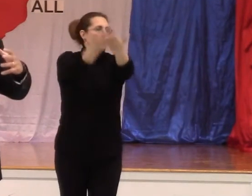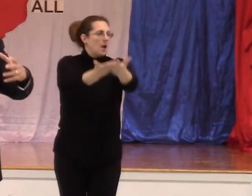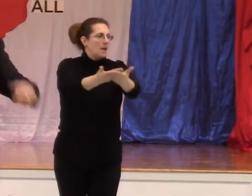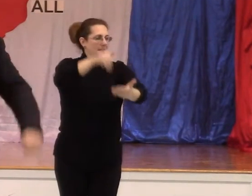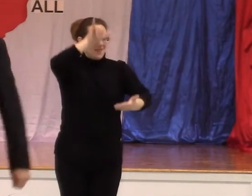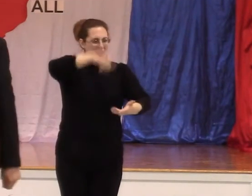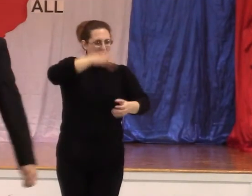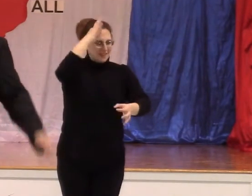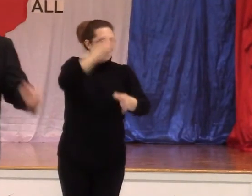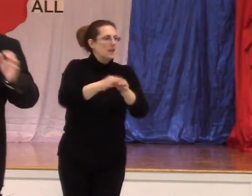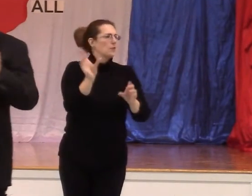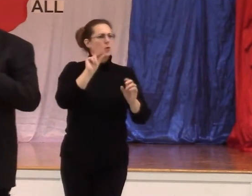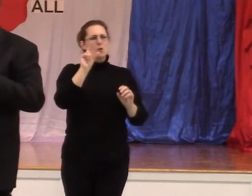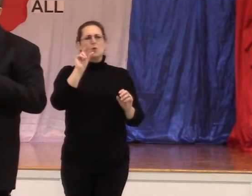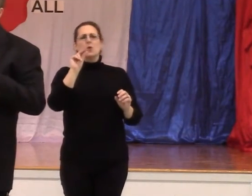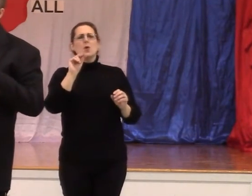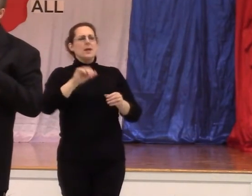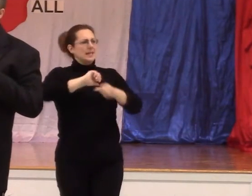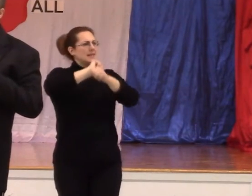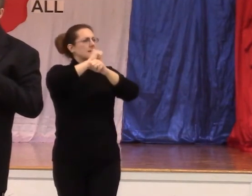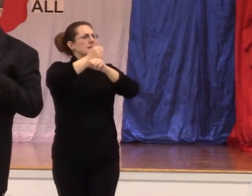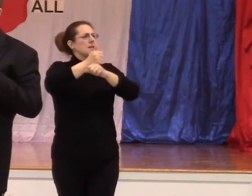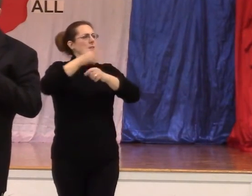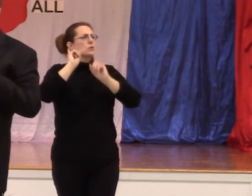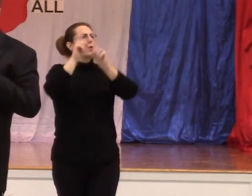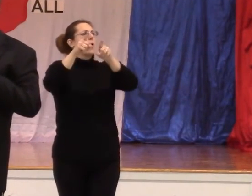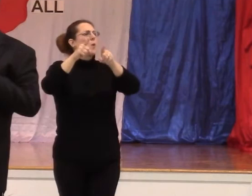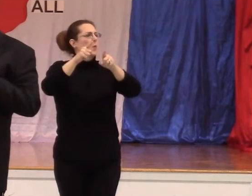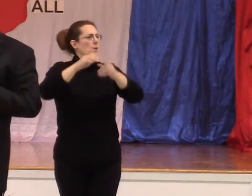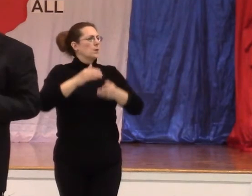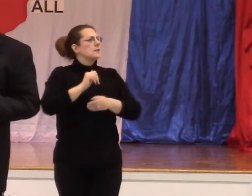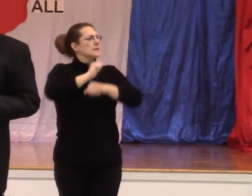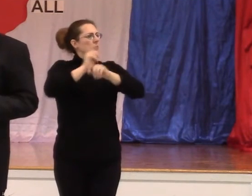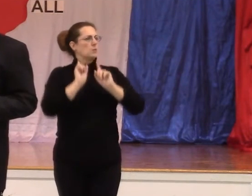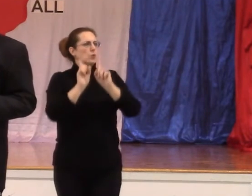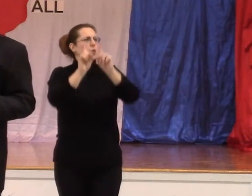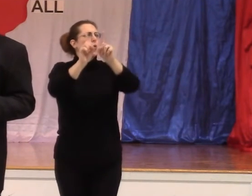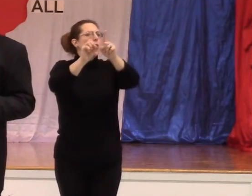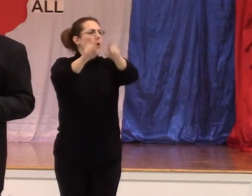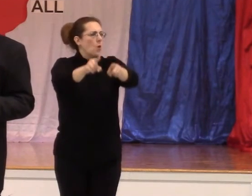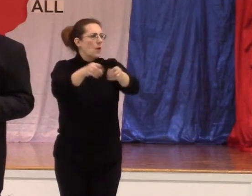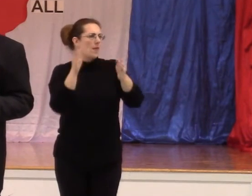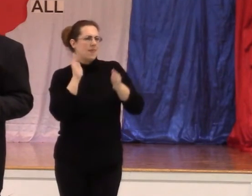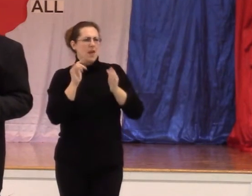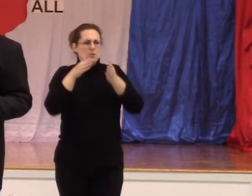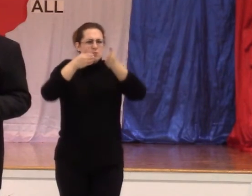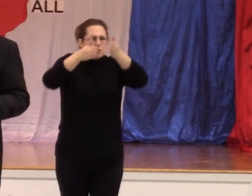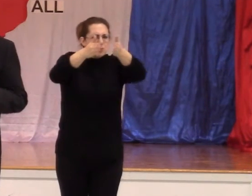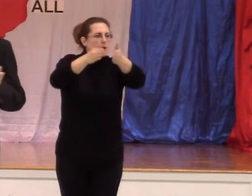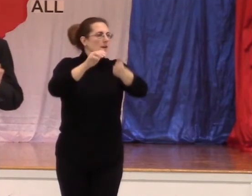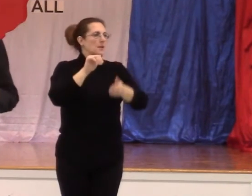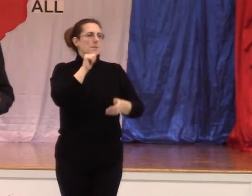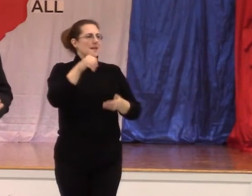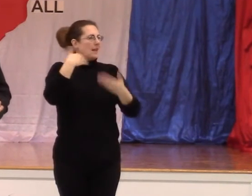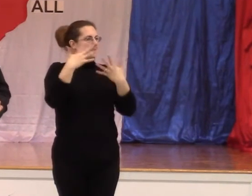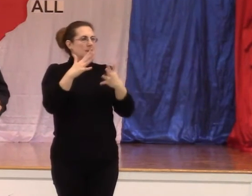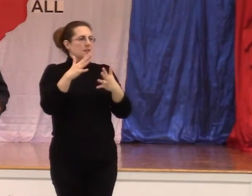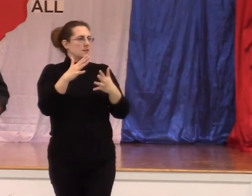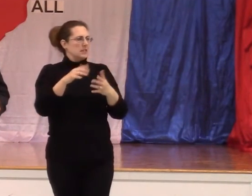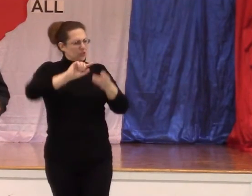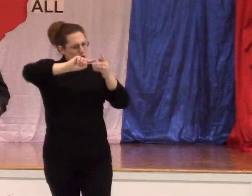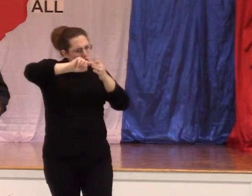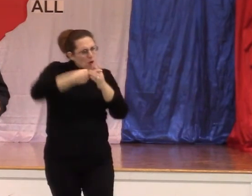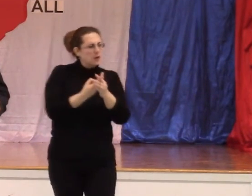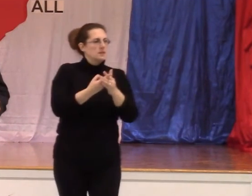is the faith. No. He sets us toward the direction we should be heading. Okay, so he just gets the ball rolling for